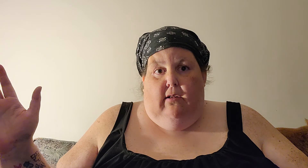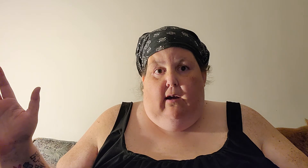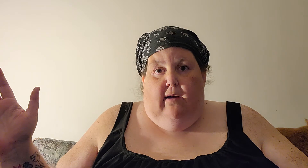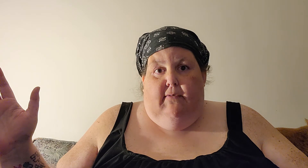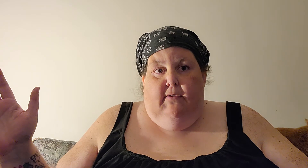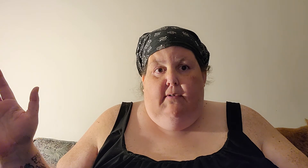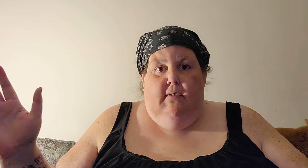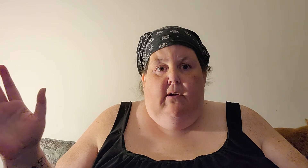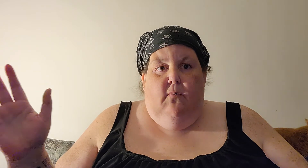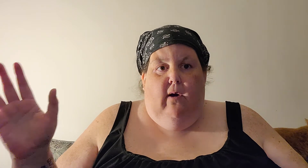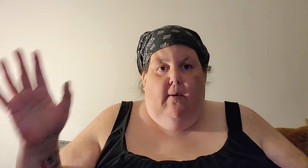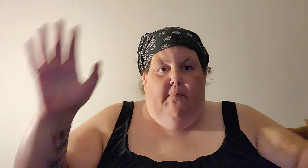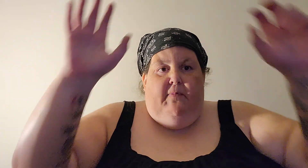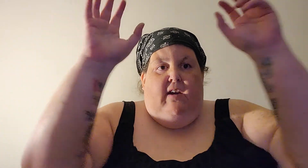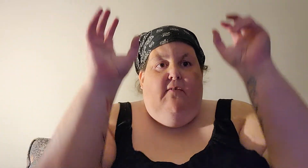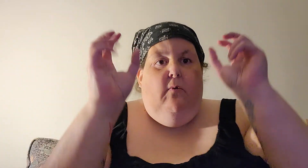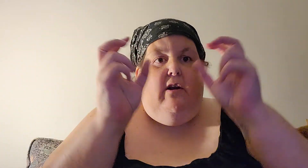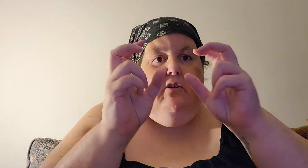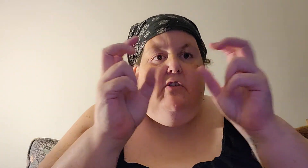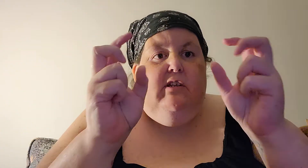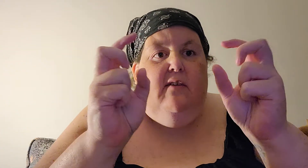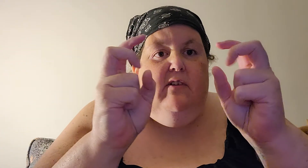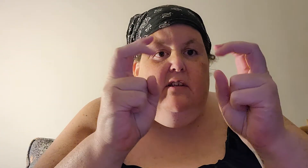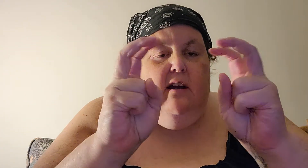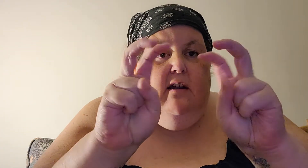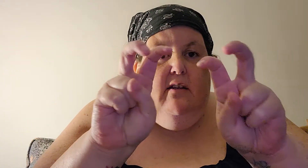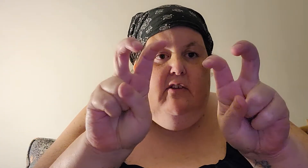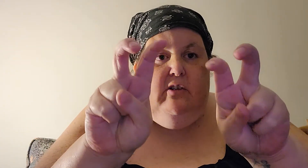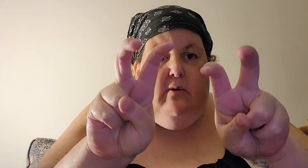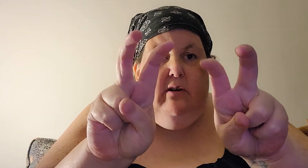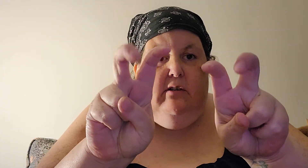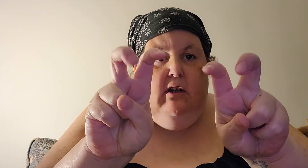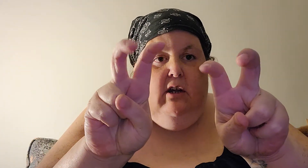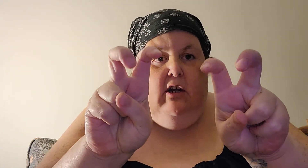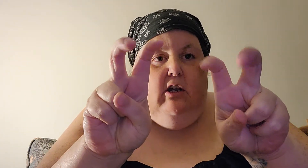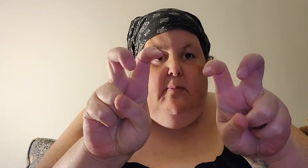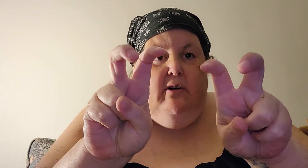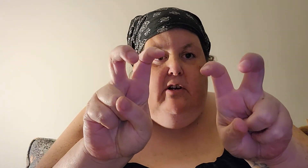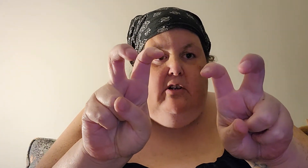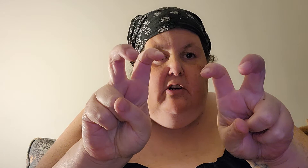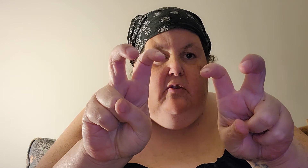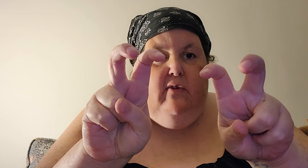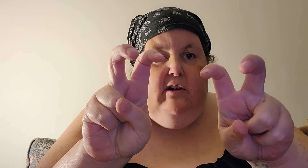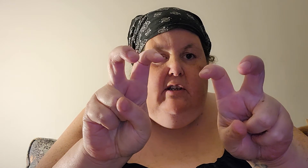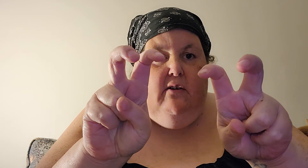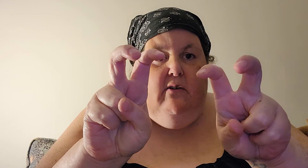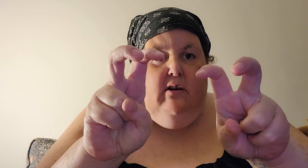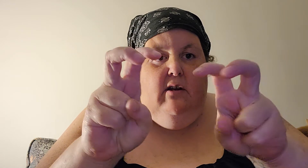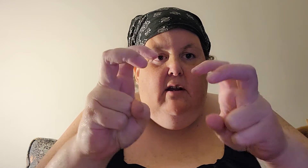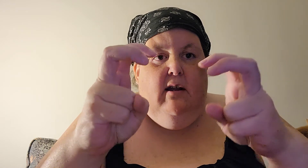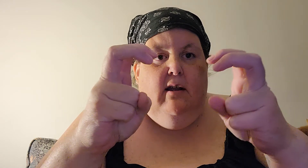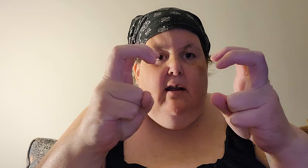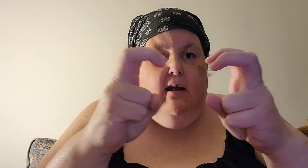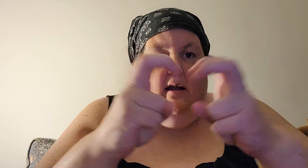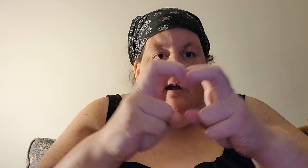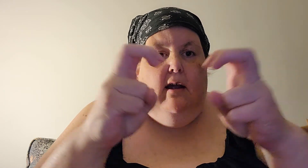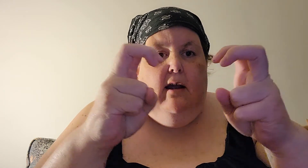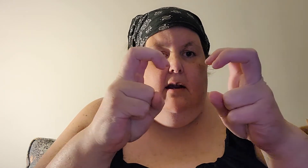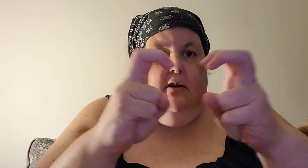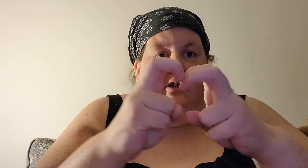alive. Well, if you want to know the sign for the squirrels, you put your 2 fingers out and you just,